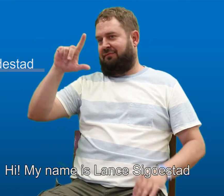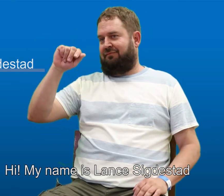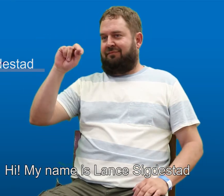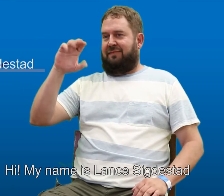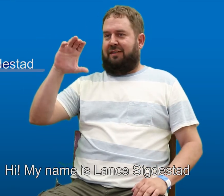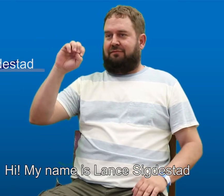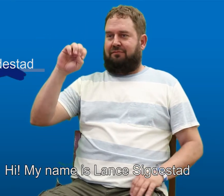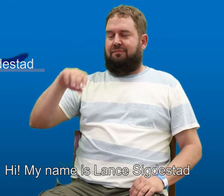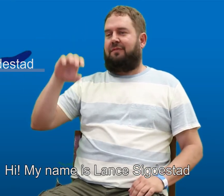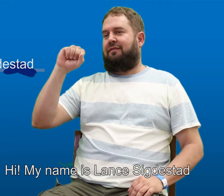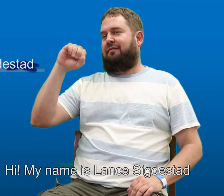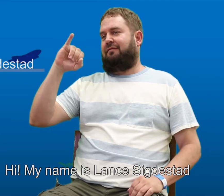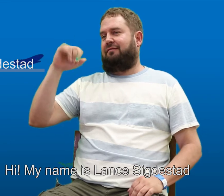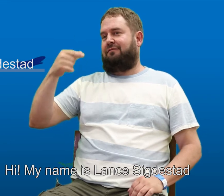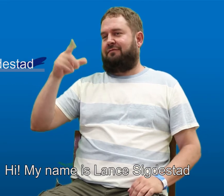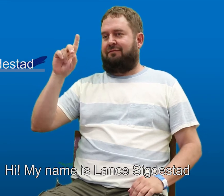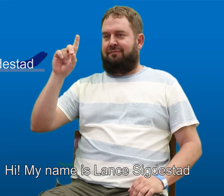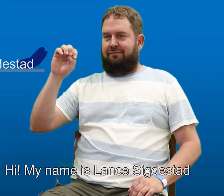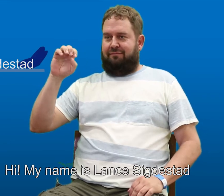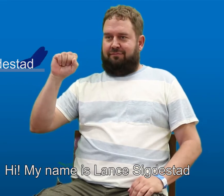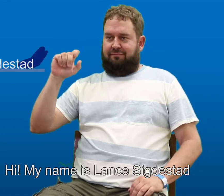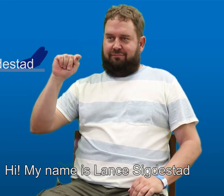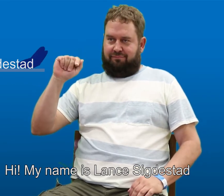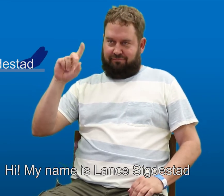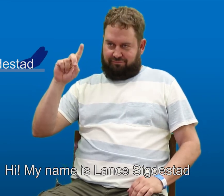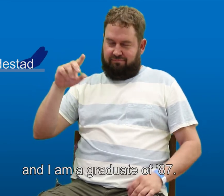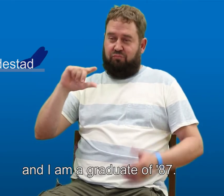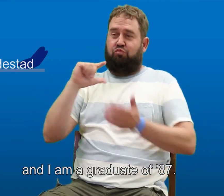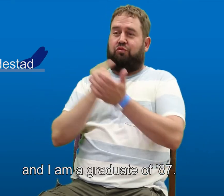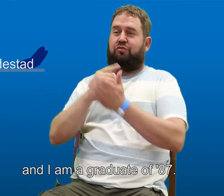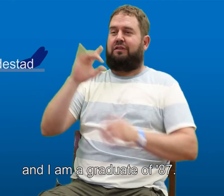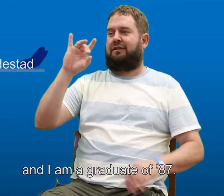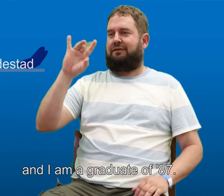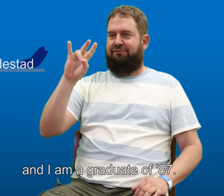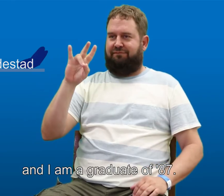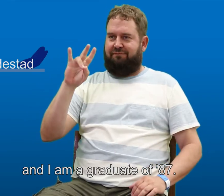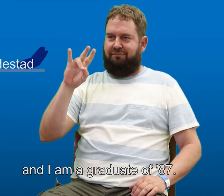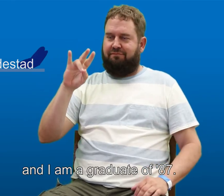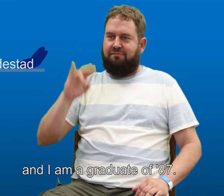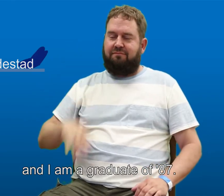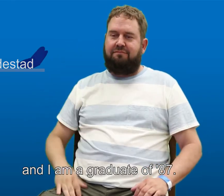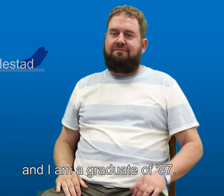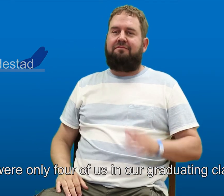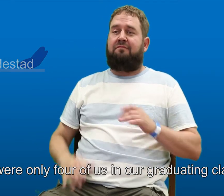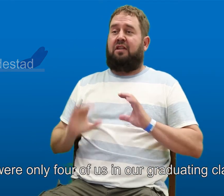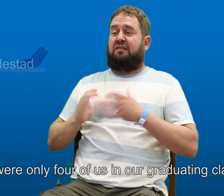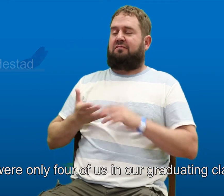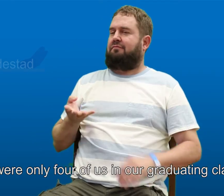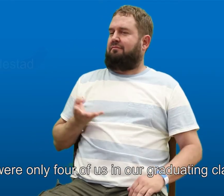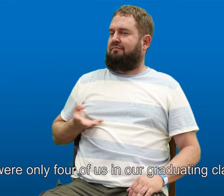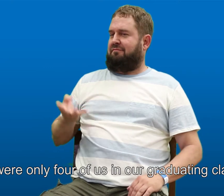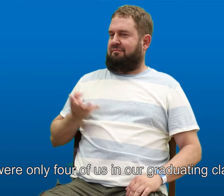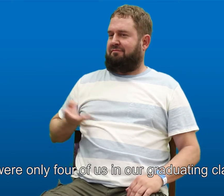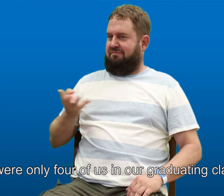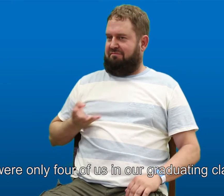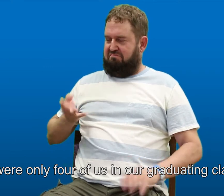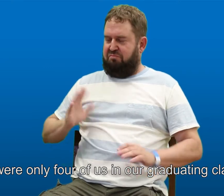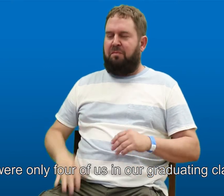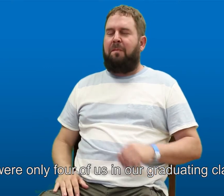Hi, my name is Lance Sygnestead, and I'm a graduate of 87. There were only four of us